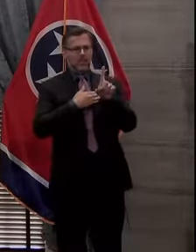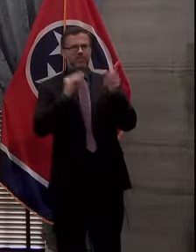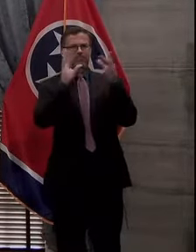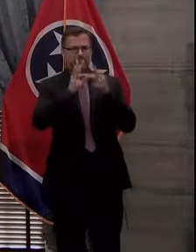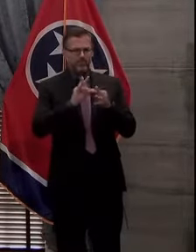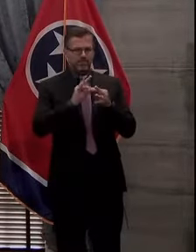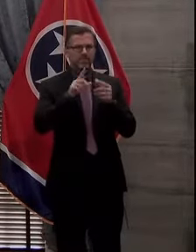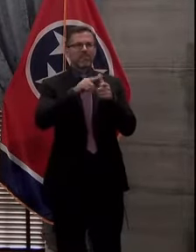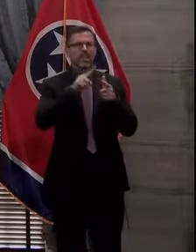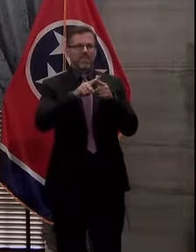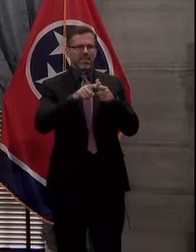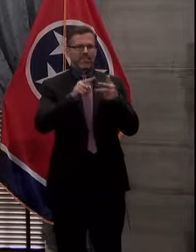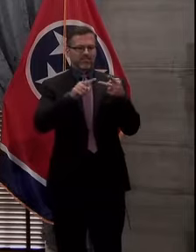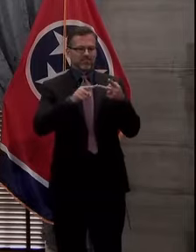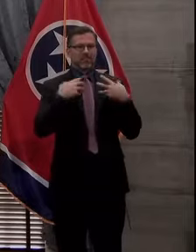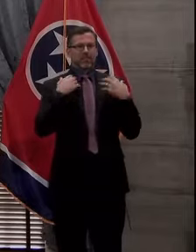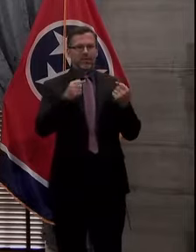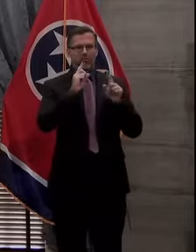a health report.